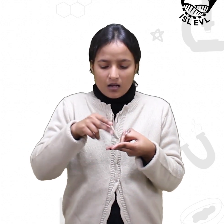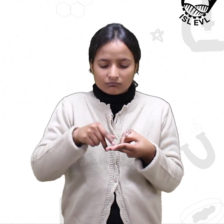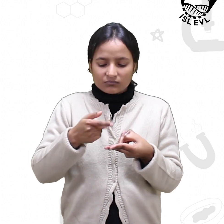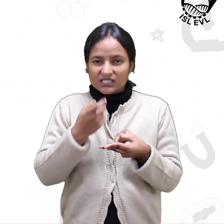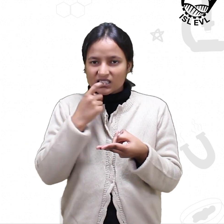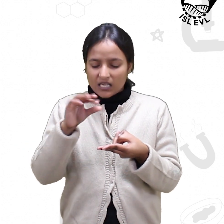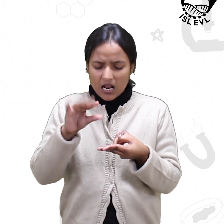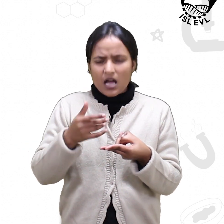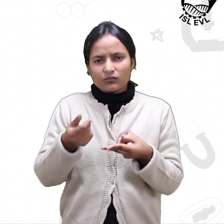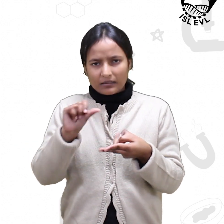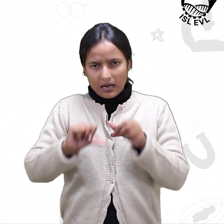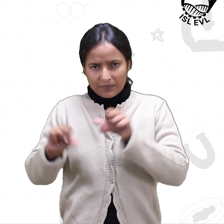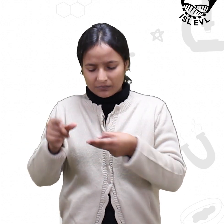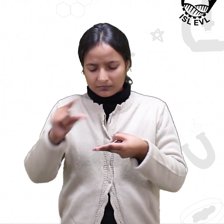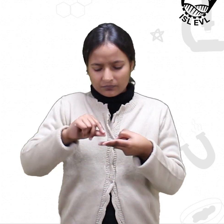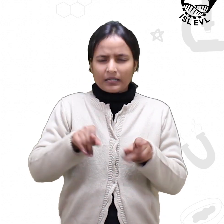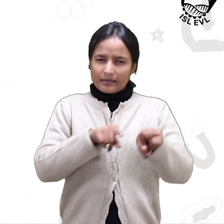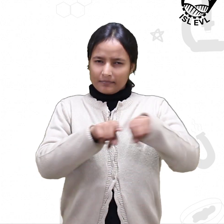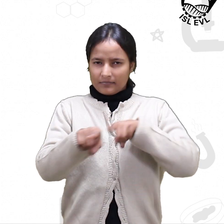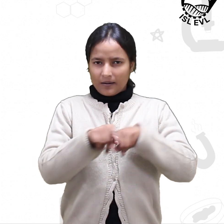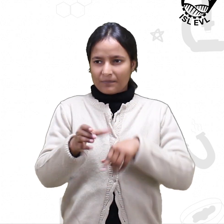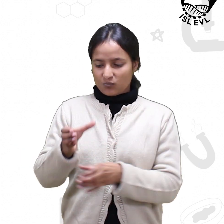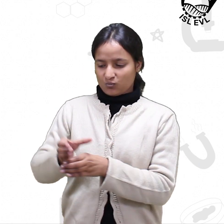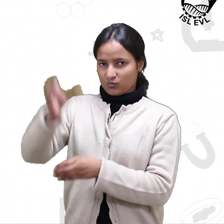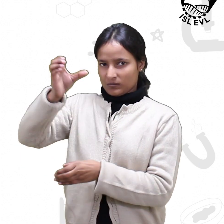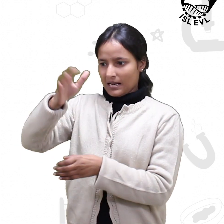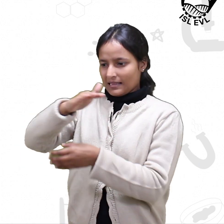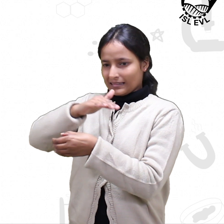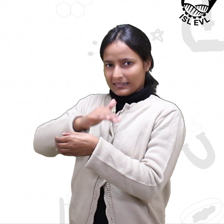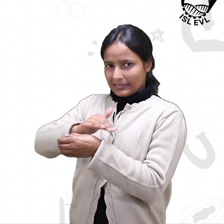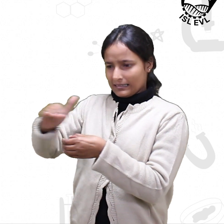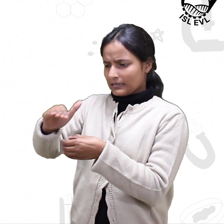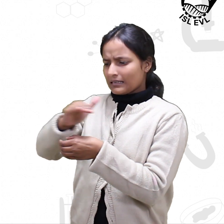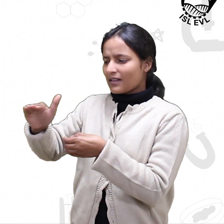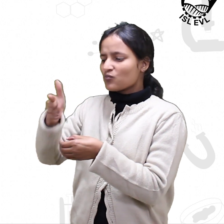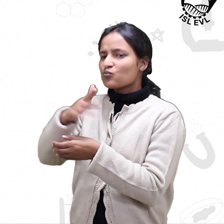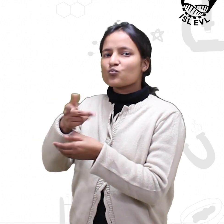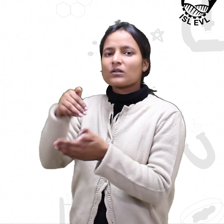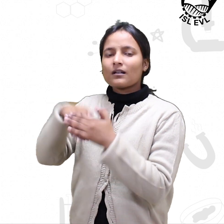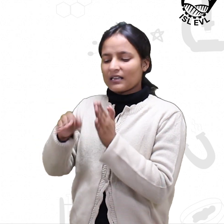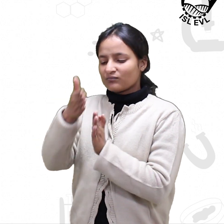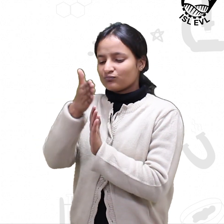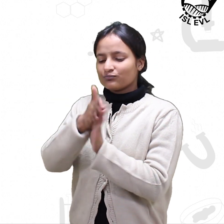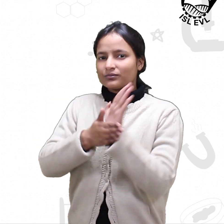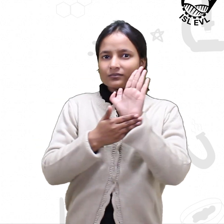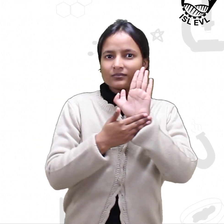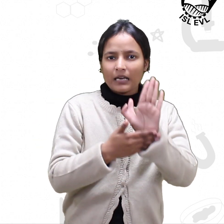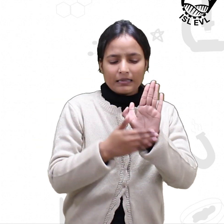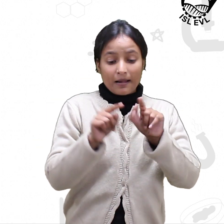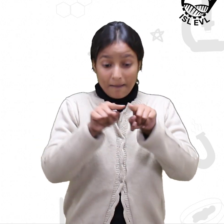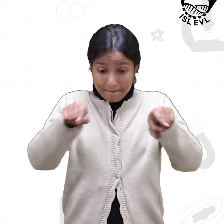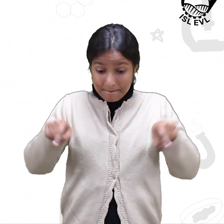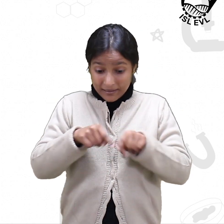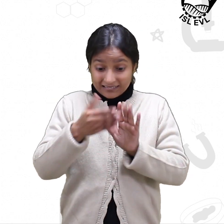everything is gone, and only their body wall is left. So imagine a tube like this, okay? And then you just cut it out. So now all you got to do is